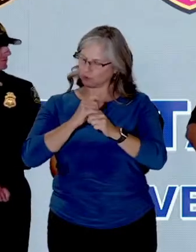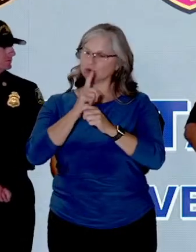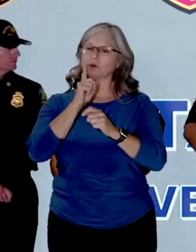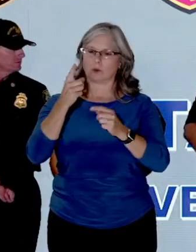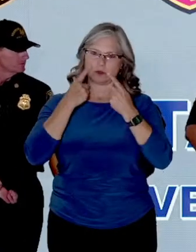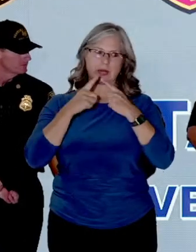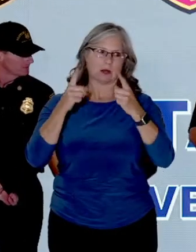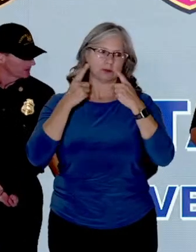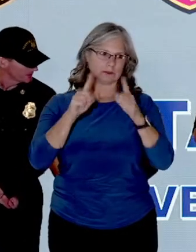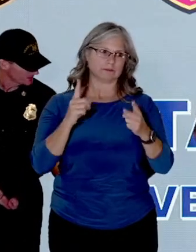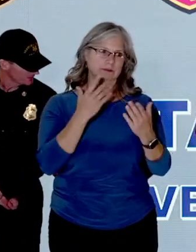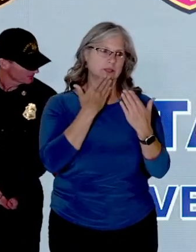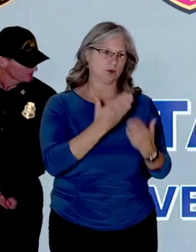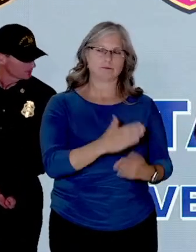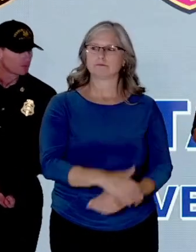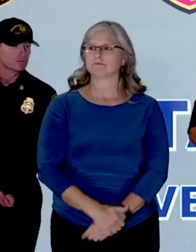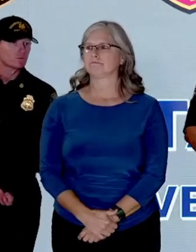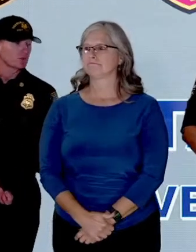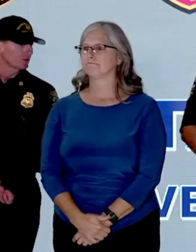those announcements. Thank you.